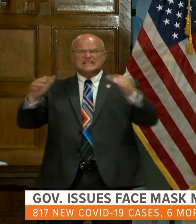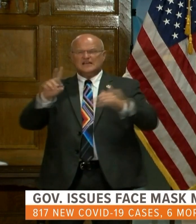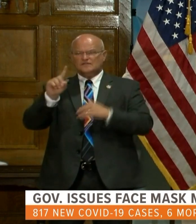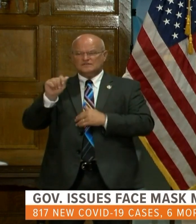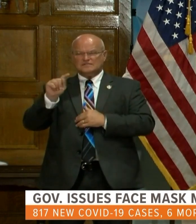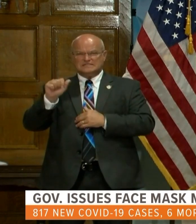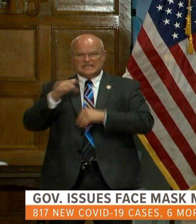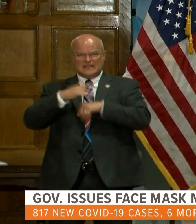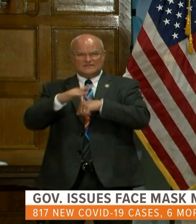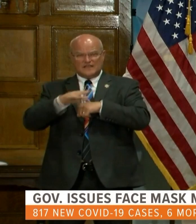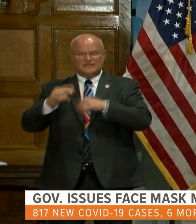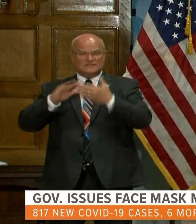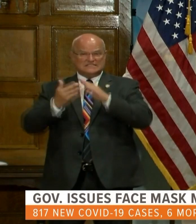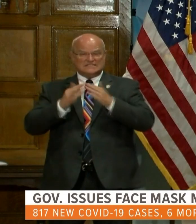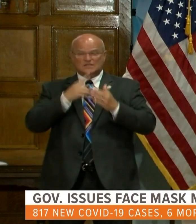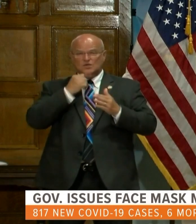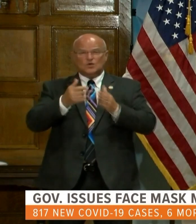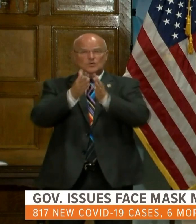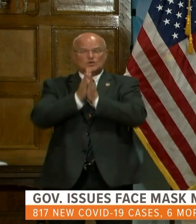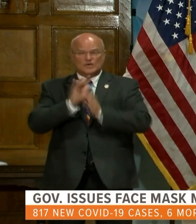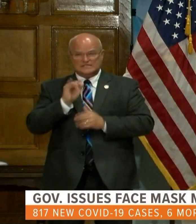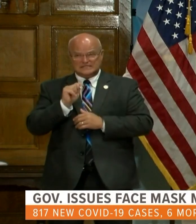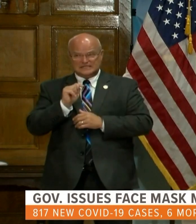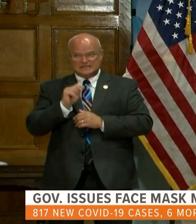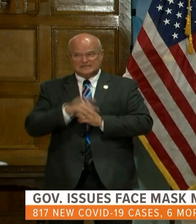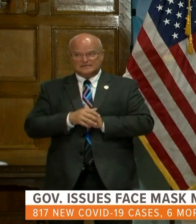data available to the cities who requested it?